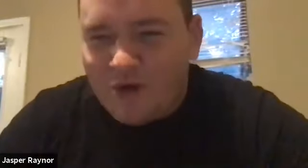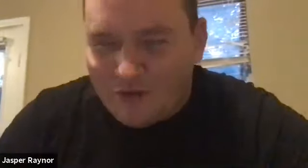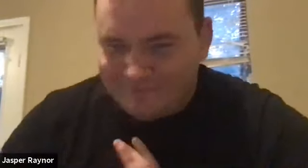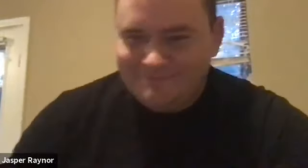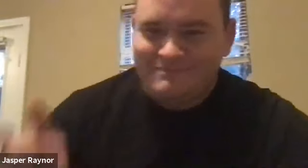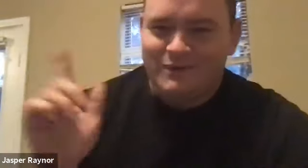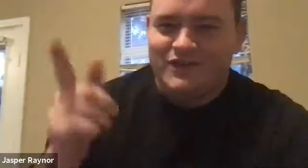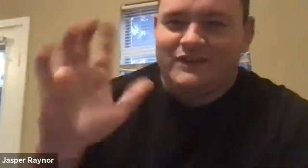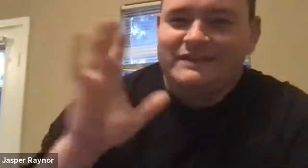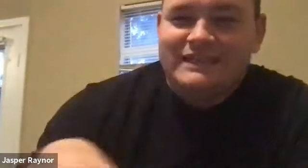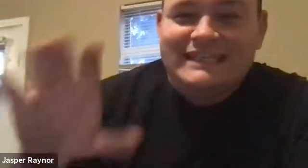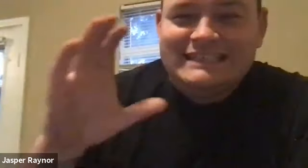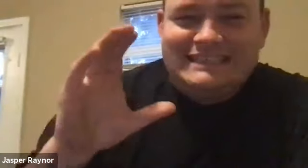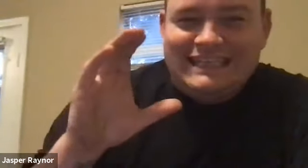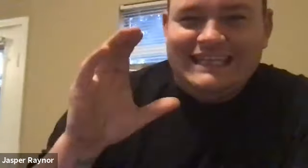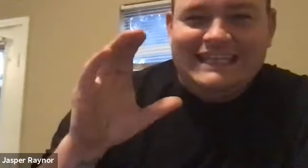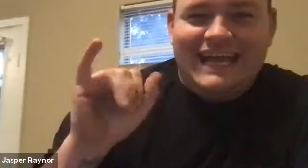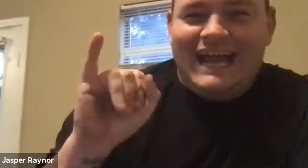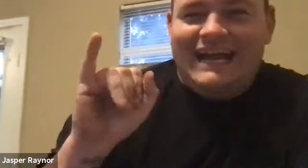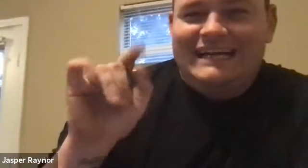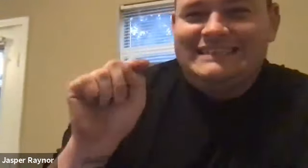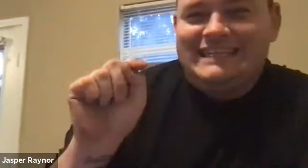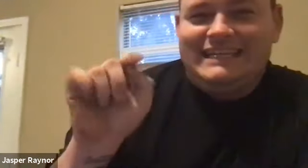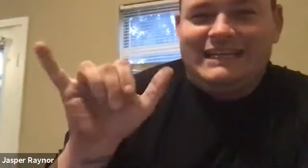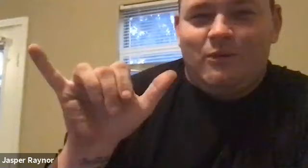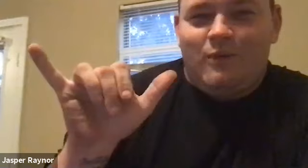word. Moving on. Okay. CITY.